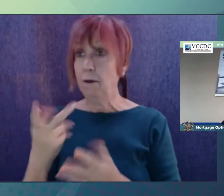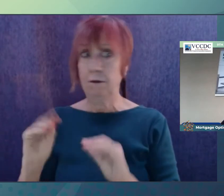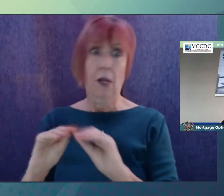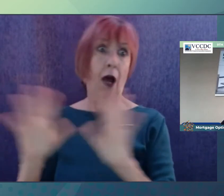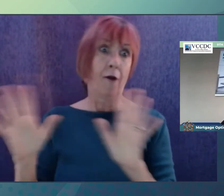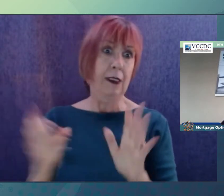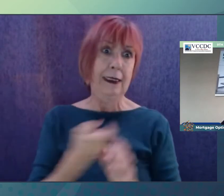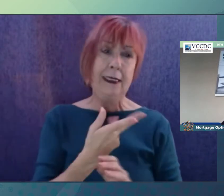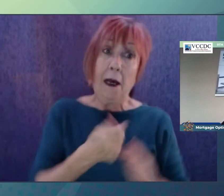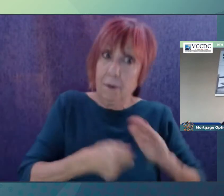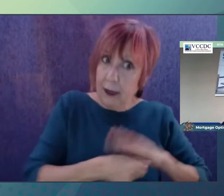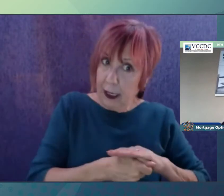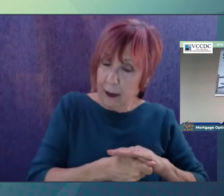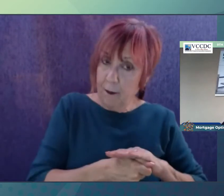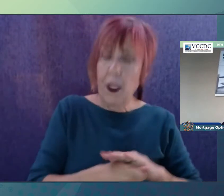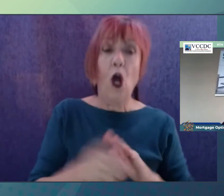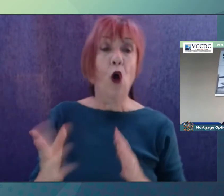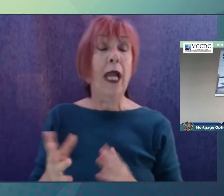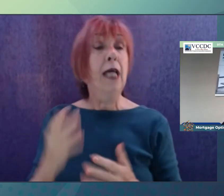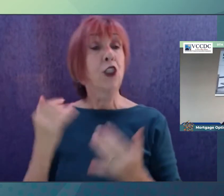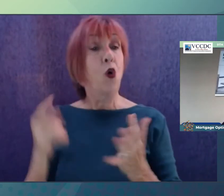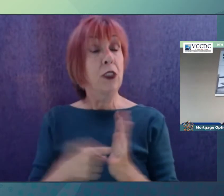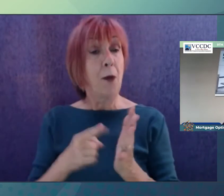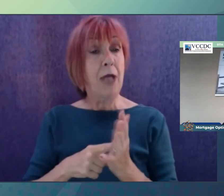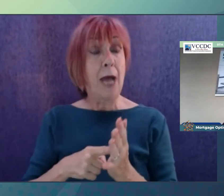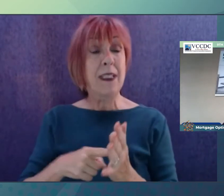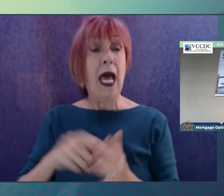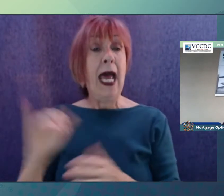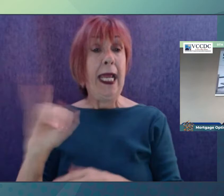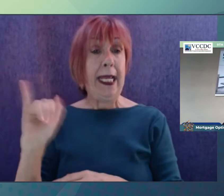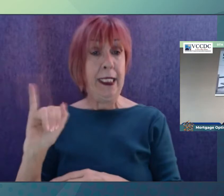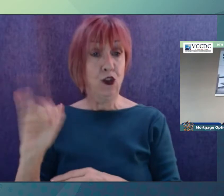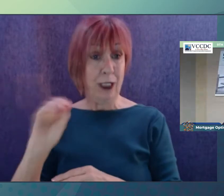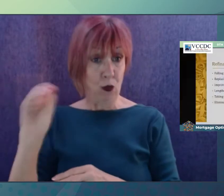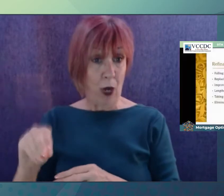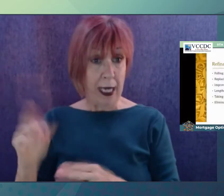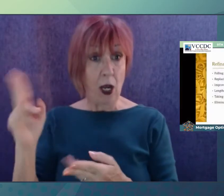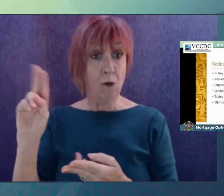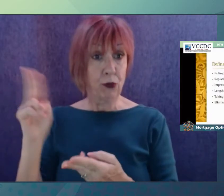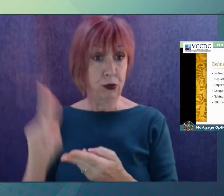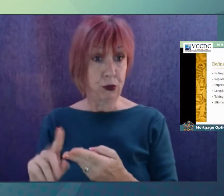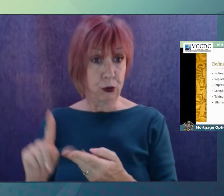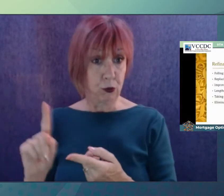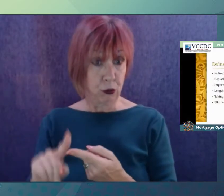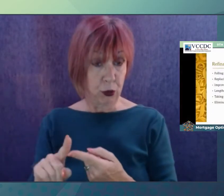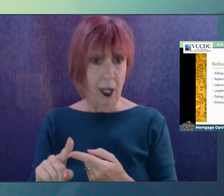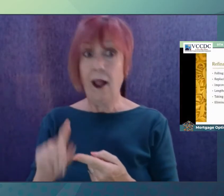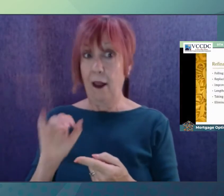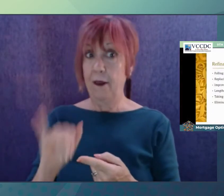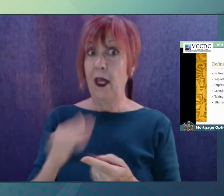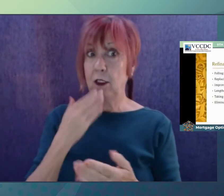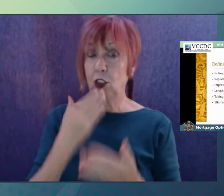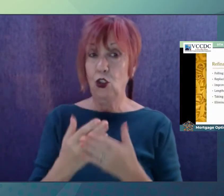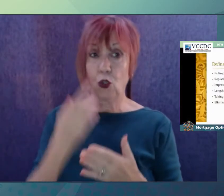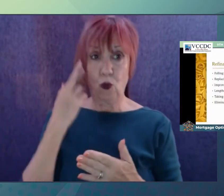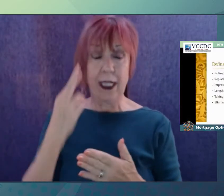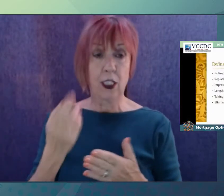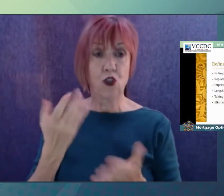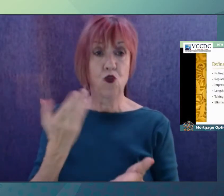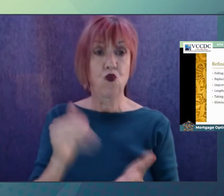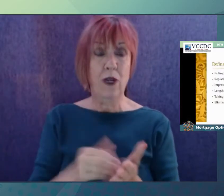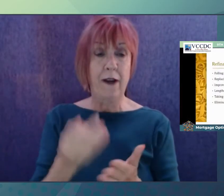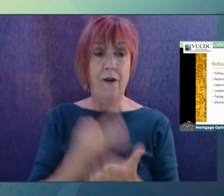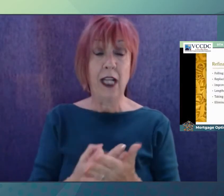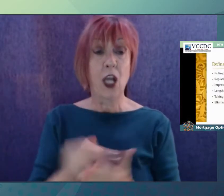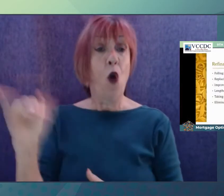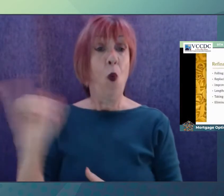instance, falling interest rates. This is the most obvious reason to refinance. When interest rates fall, a new loan